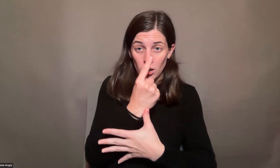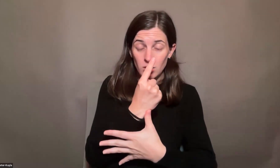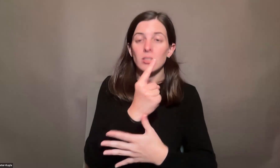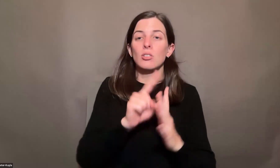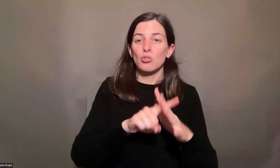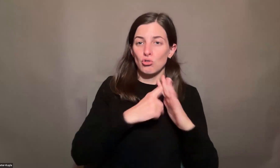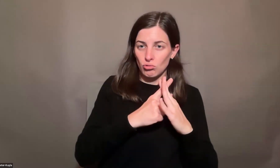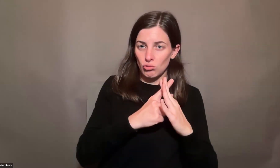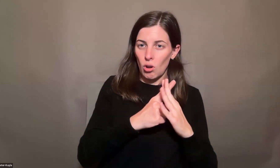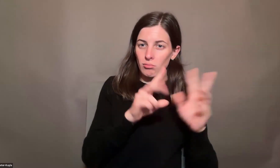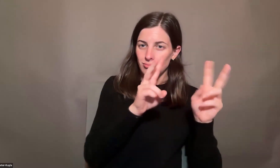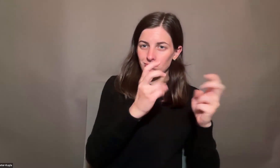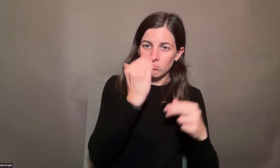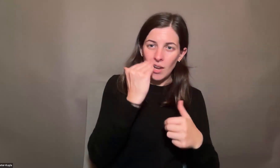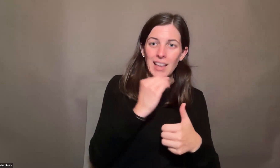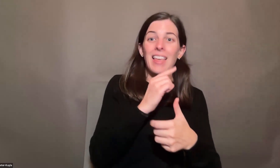time and work from there.